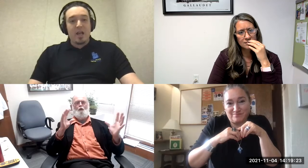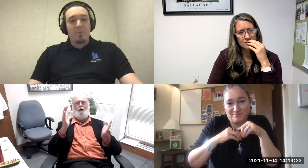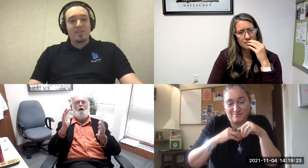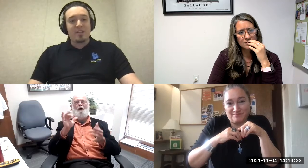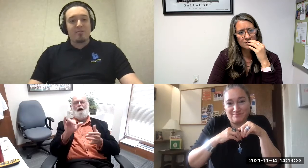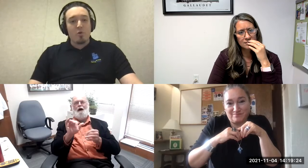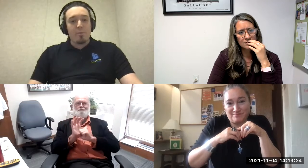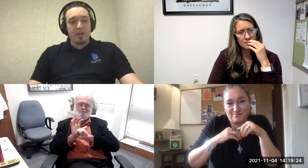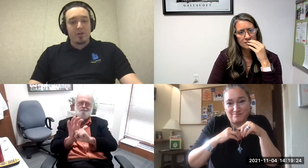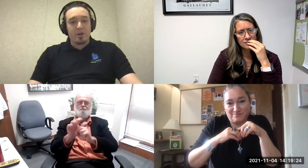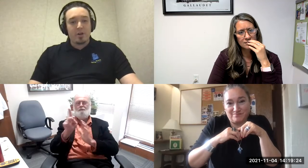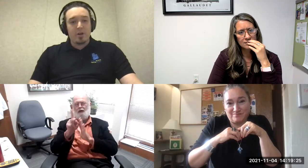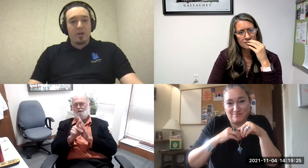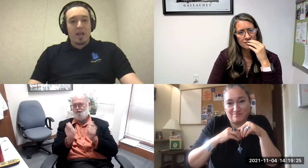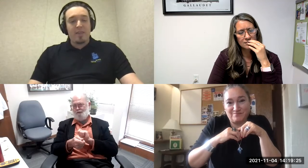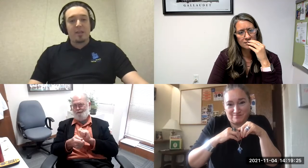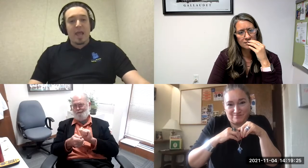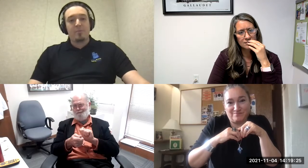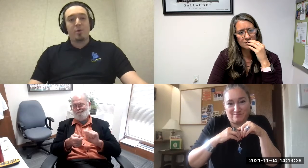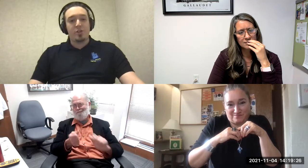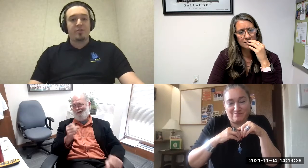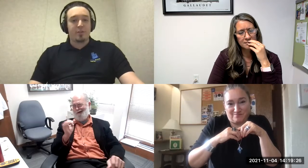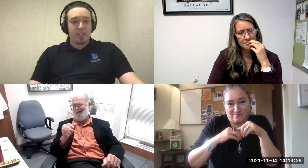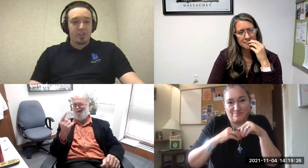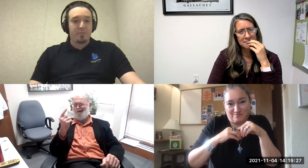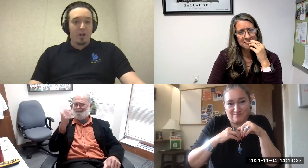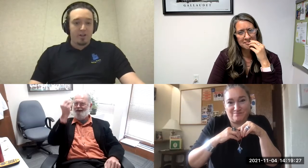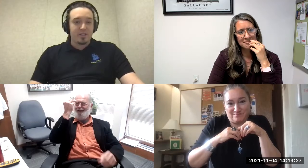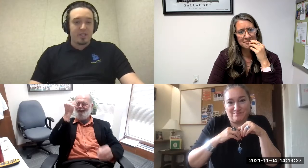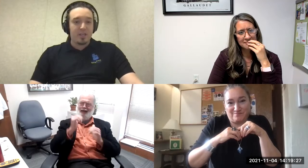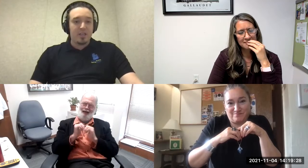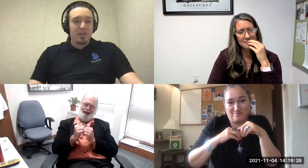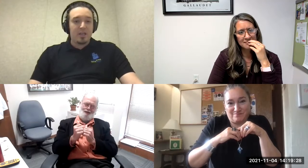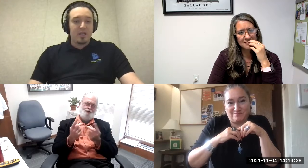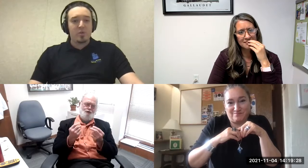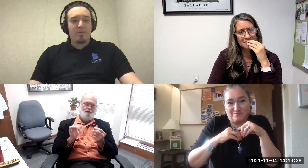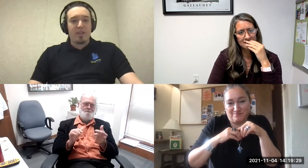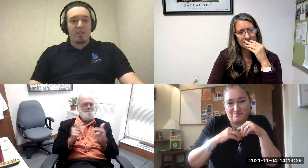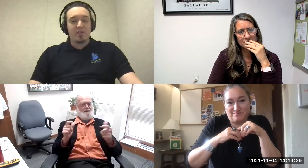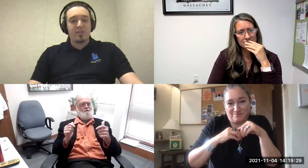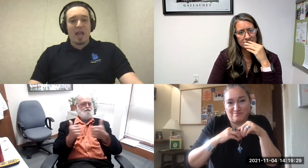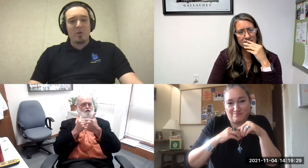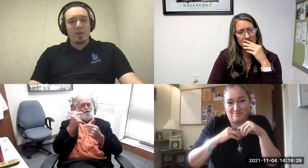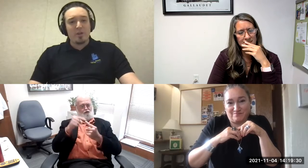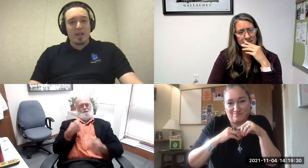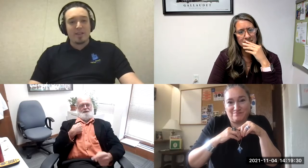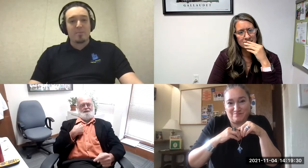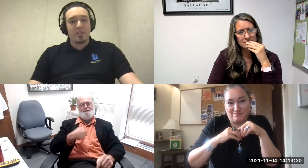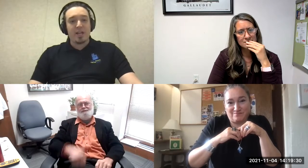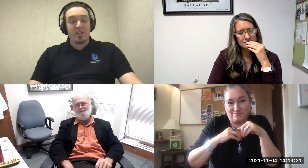help us see the full picture. And then that pushes for change in policy. And so just one of my thoughts, how do we do that? That's a big